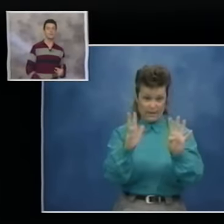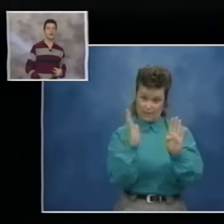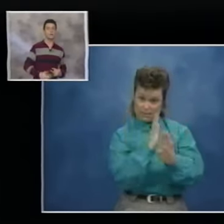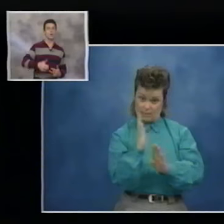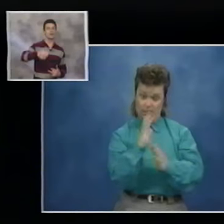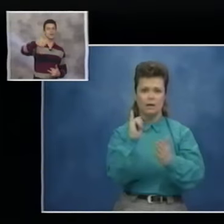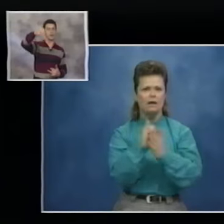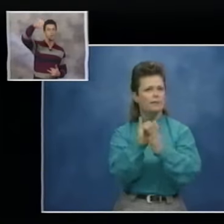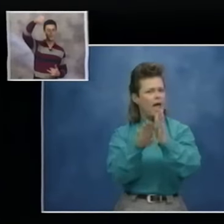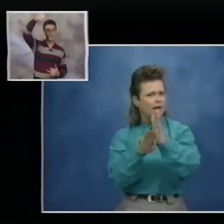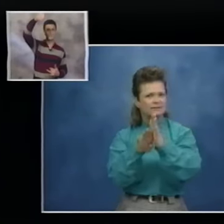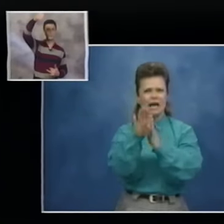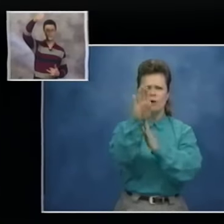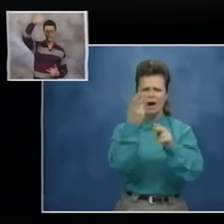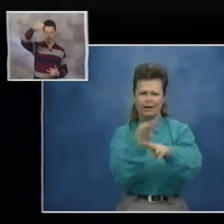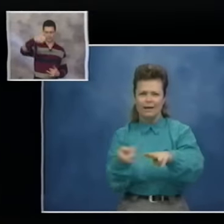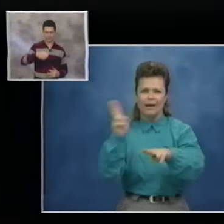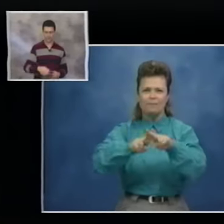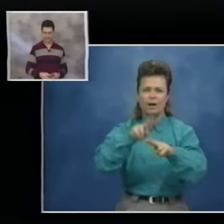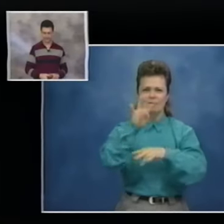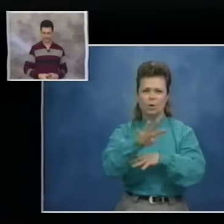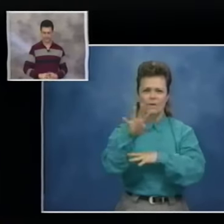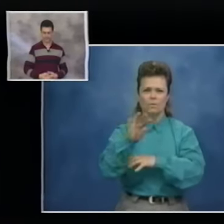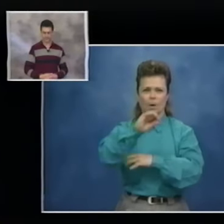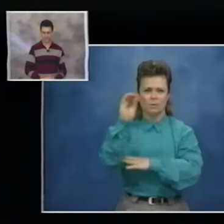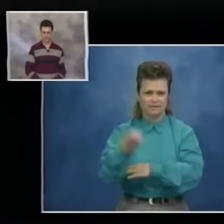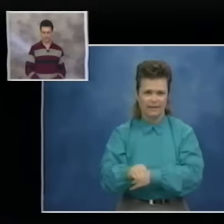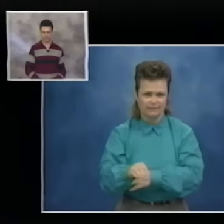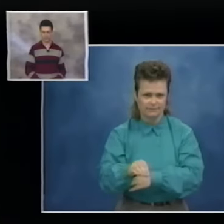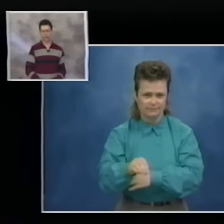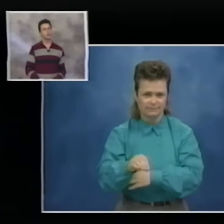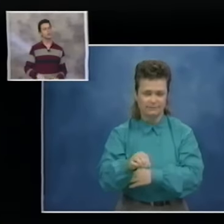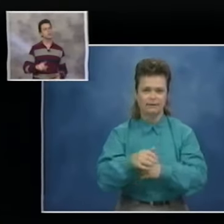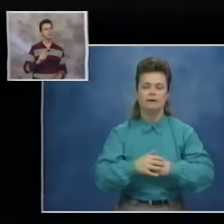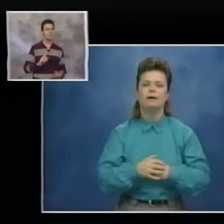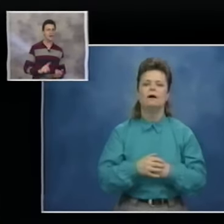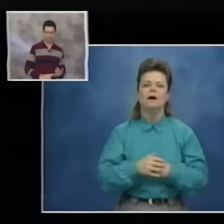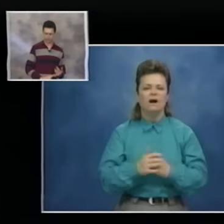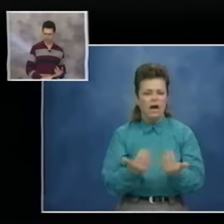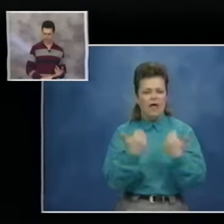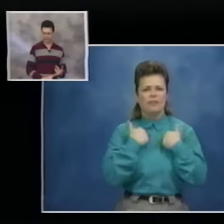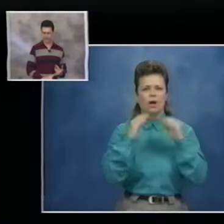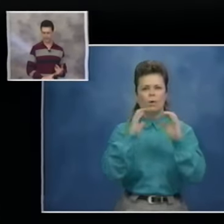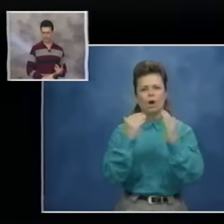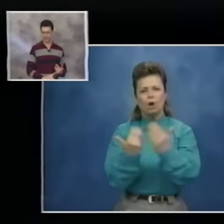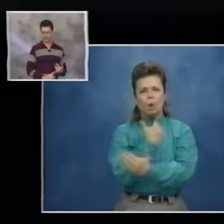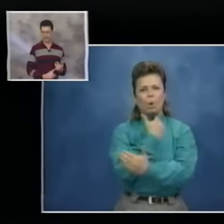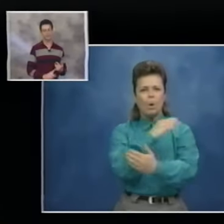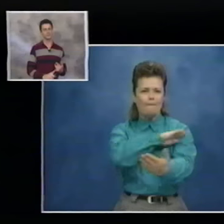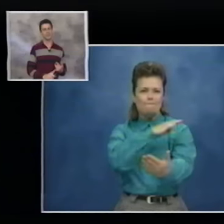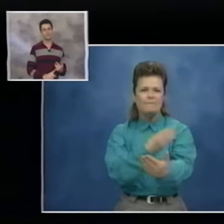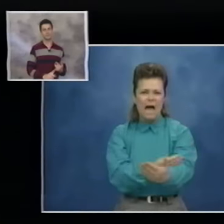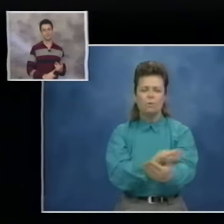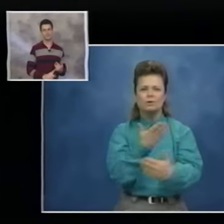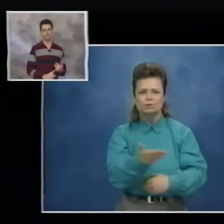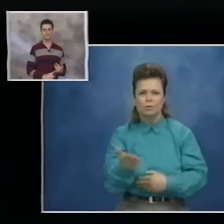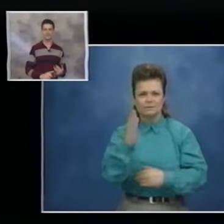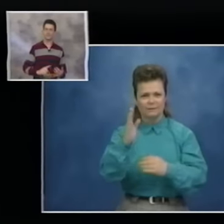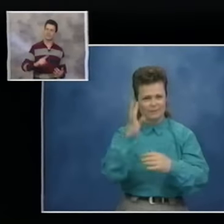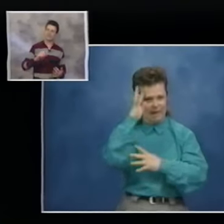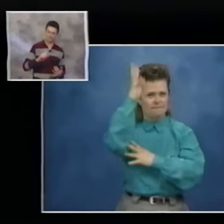it skyrocketed up 44%. There were new power sources developed during this time